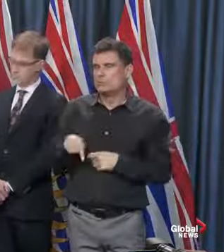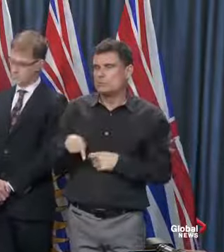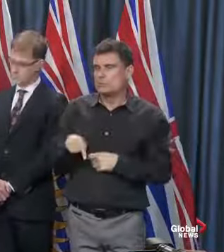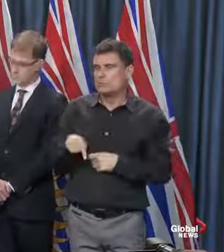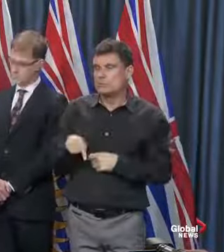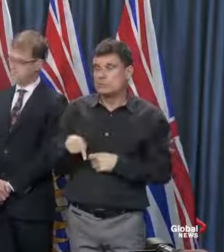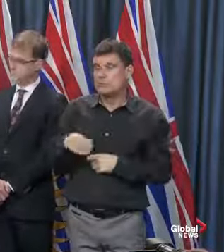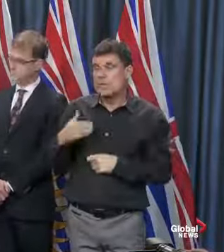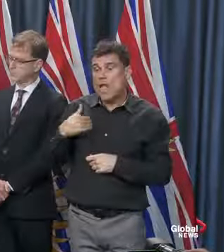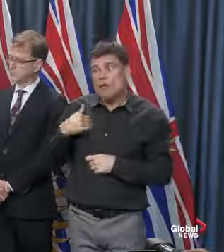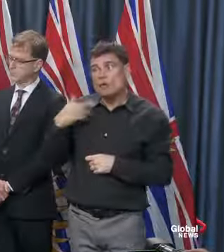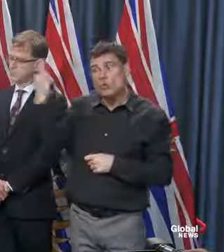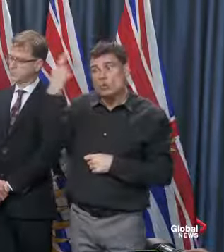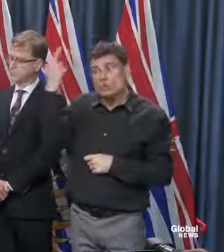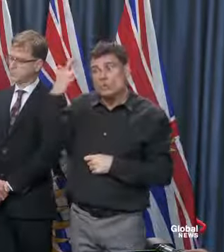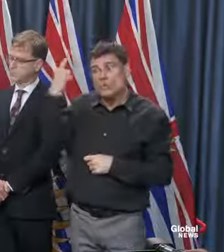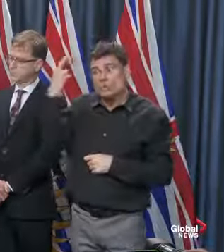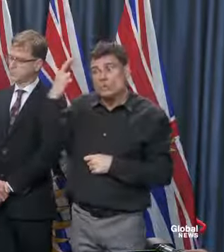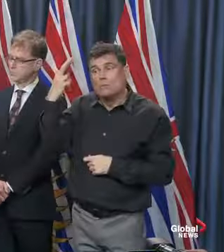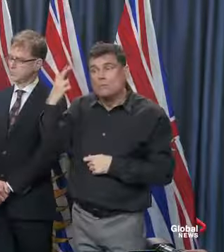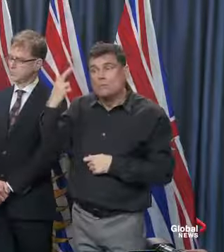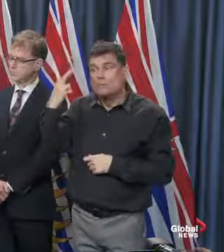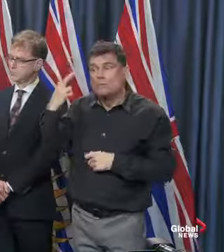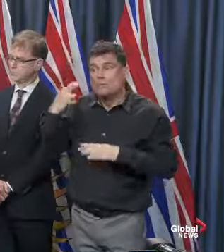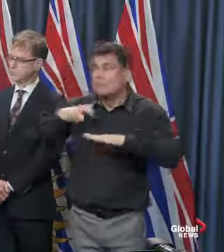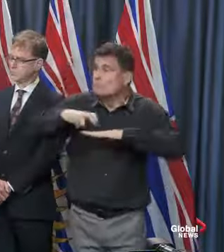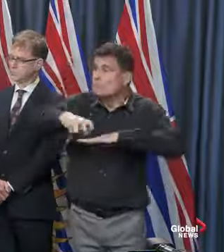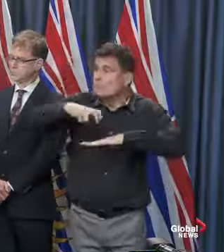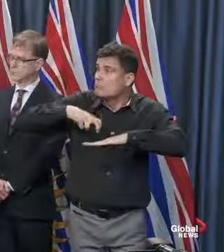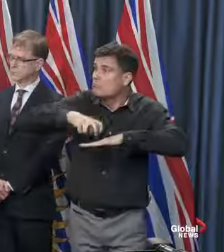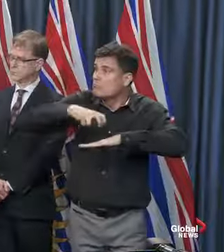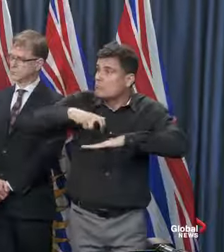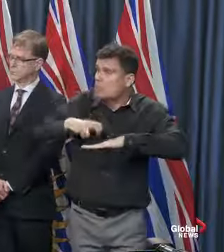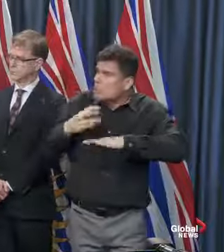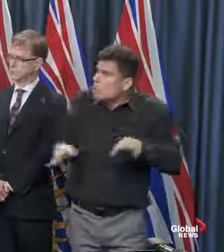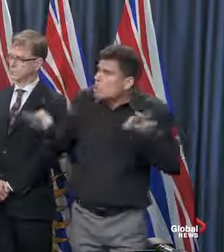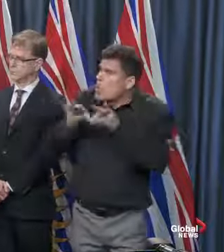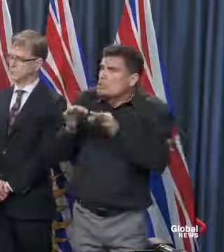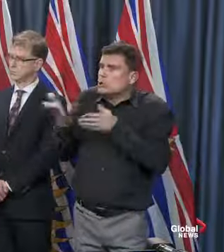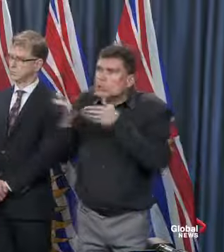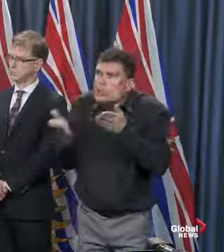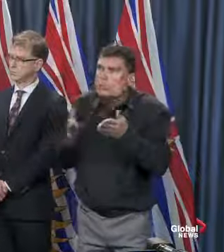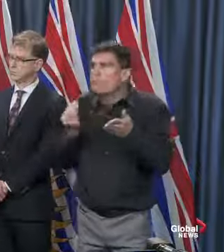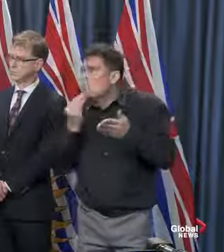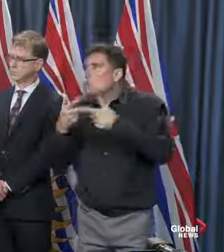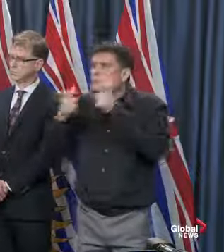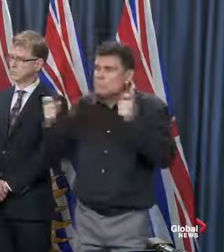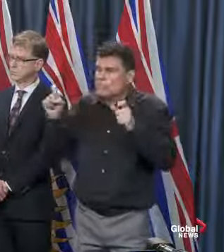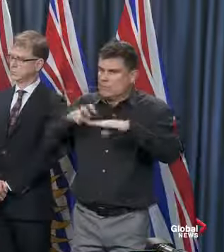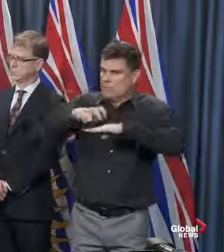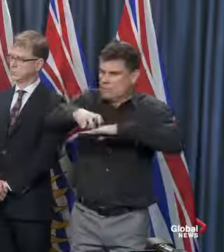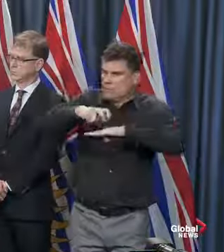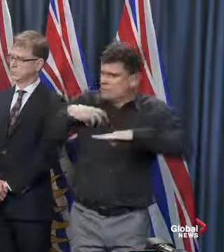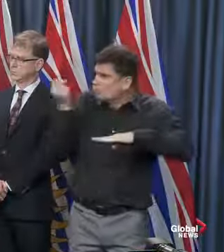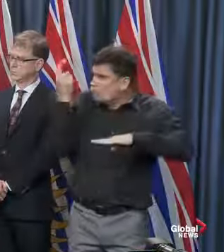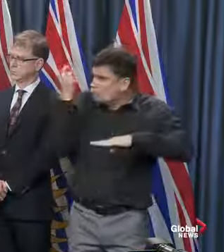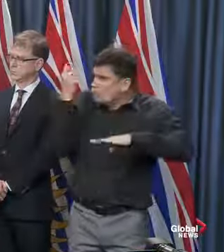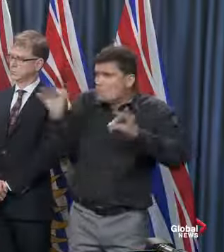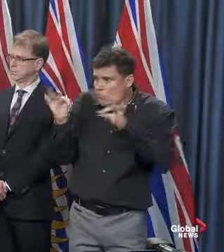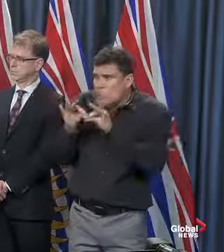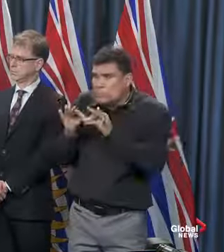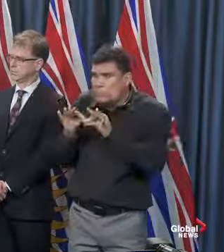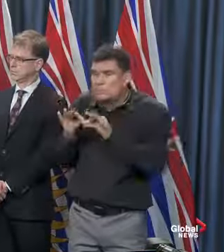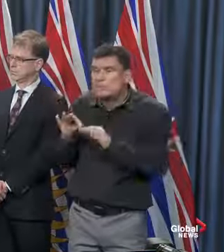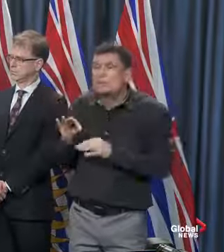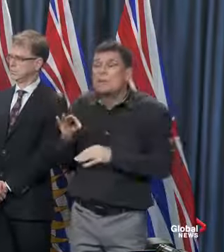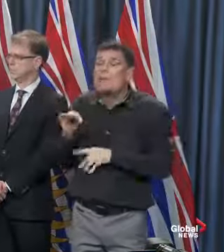services and goods, that we have very integrated supply chains with the United States, and we need those things, and that's fine. It's people who are coming here